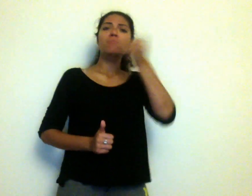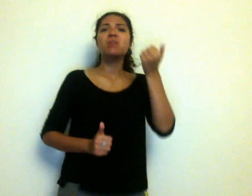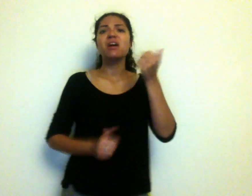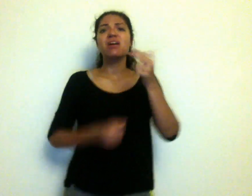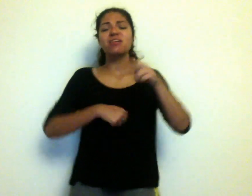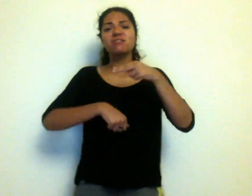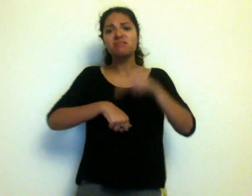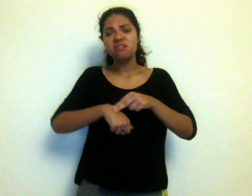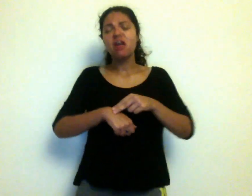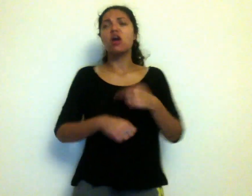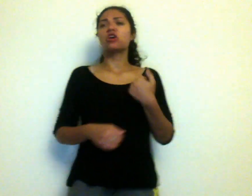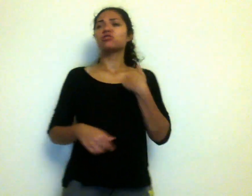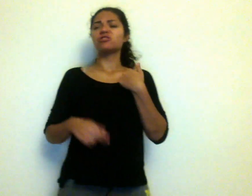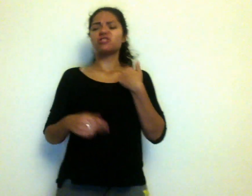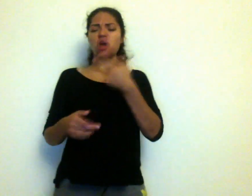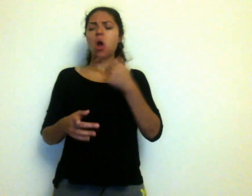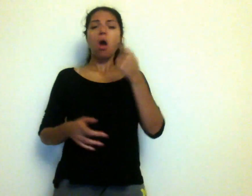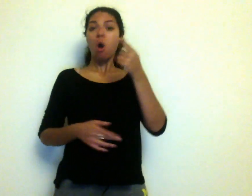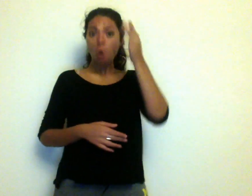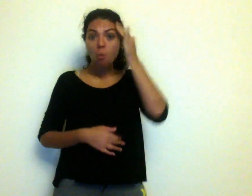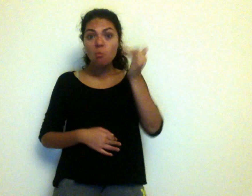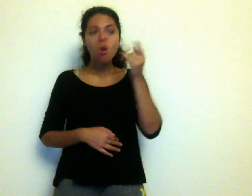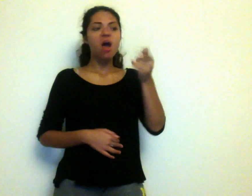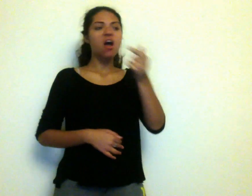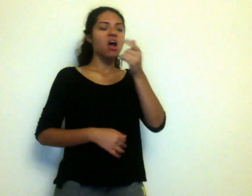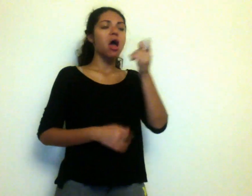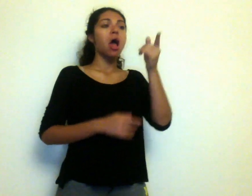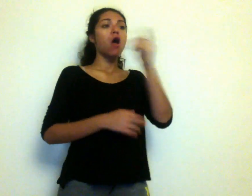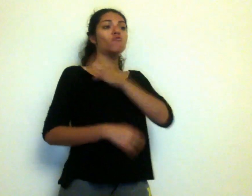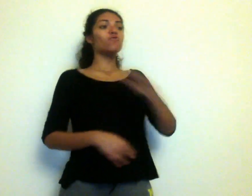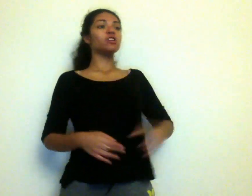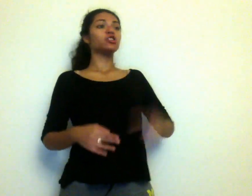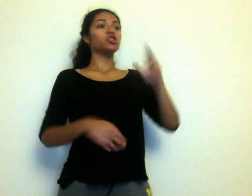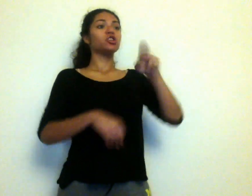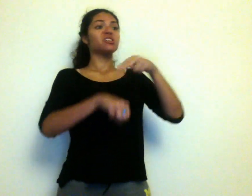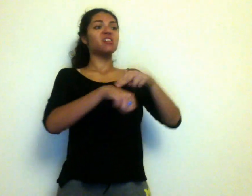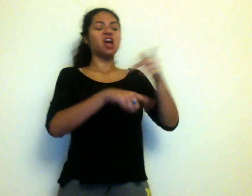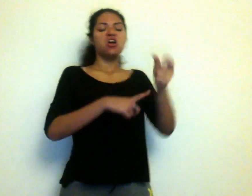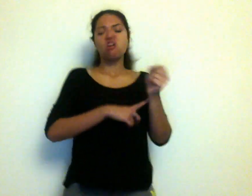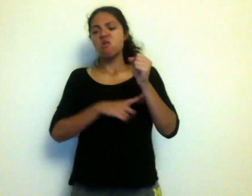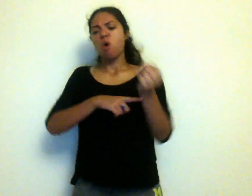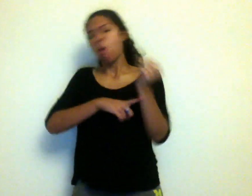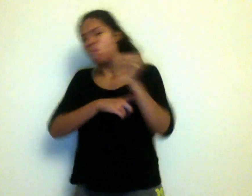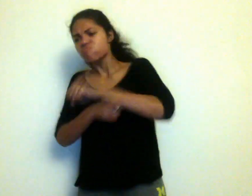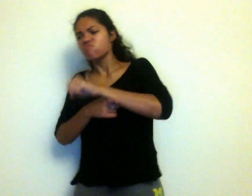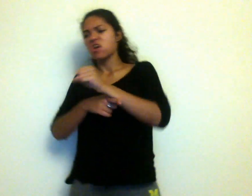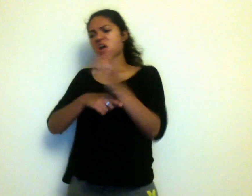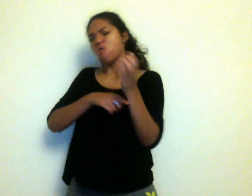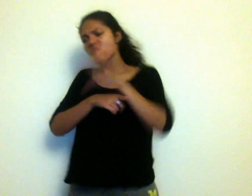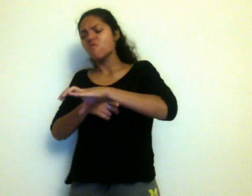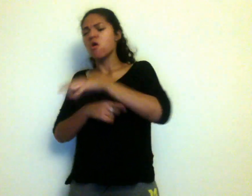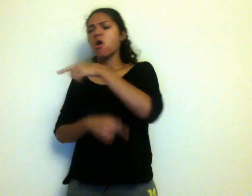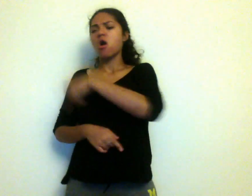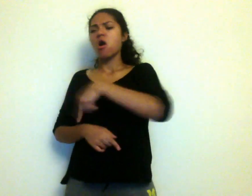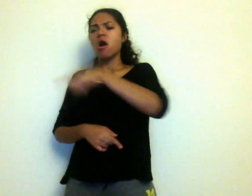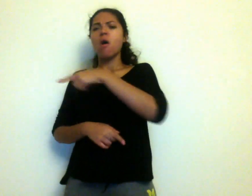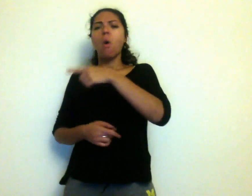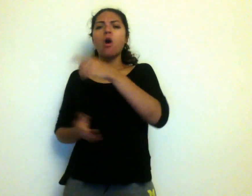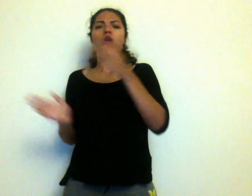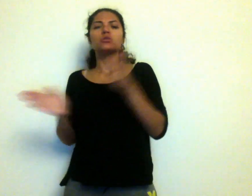neck of 250 million Asiatics. We look back into history and see that the prosperity of Christian Europe began